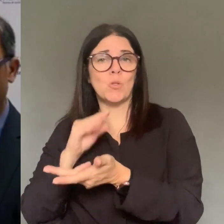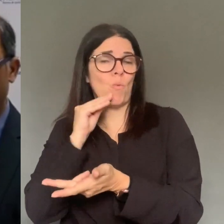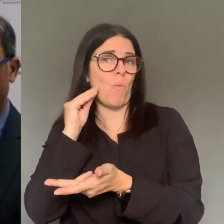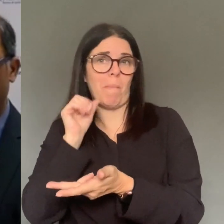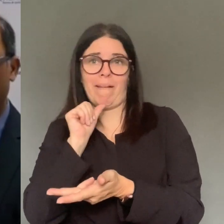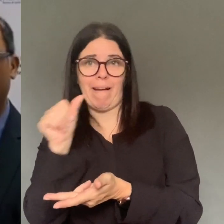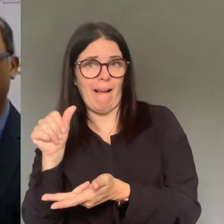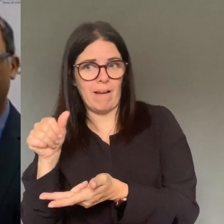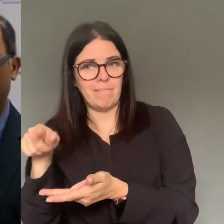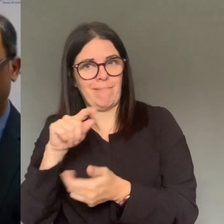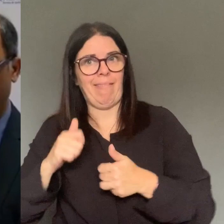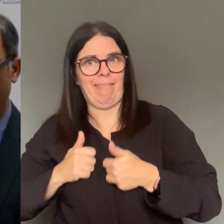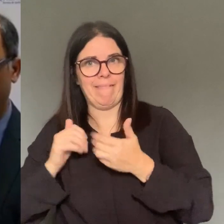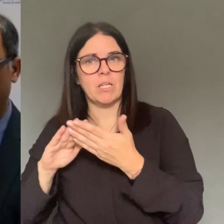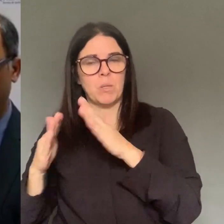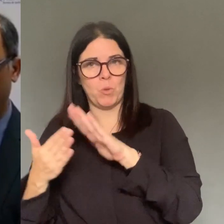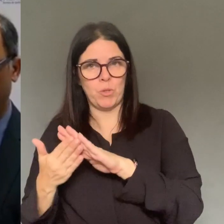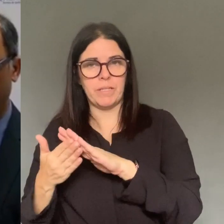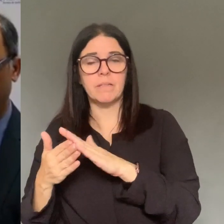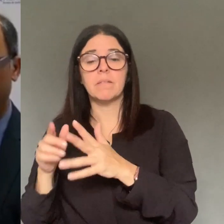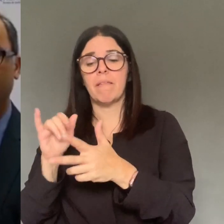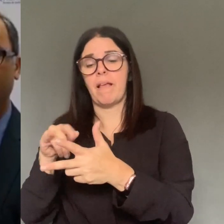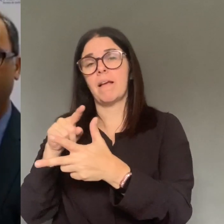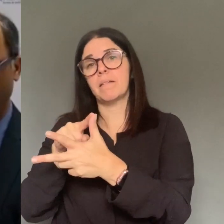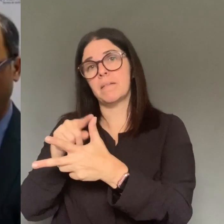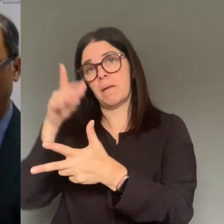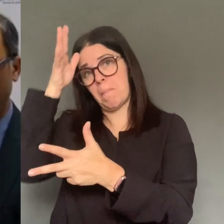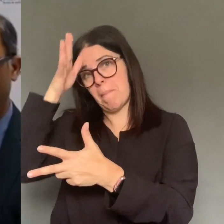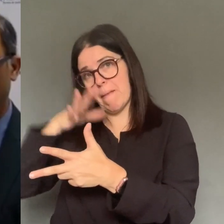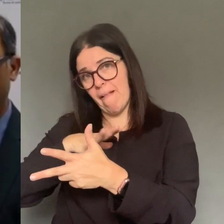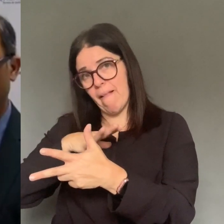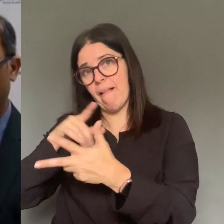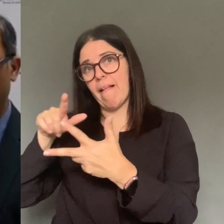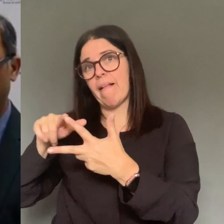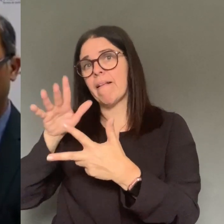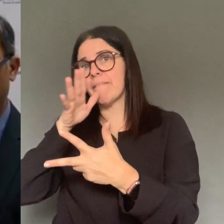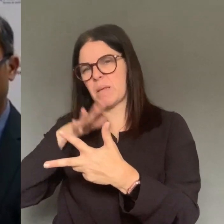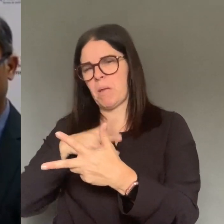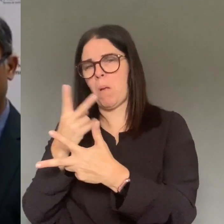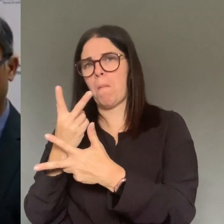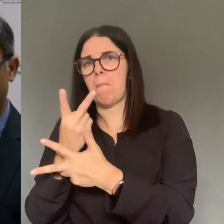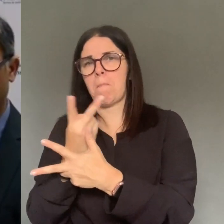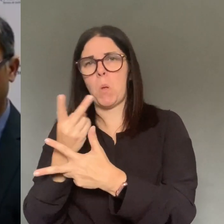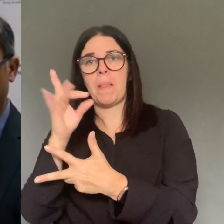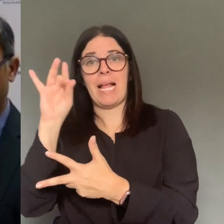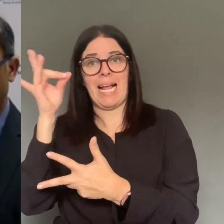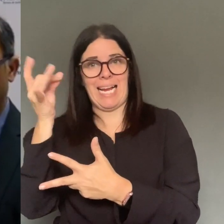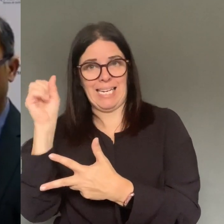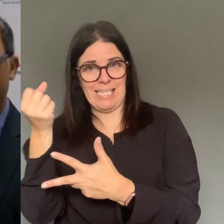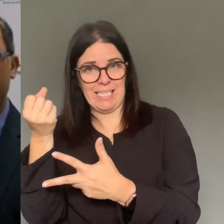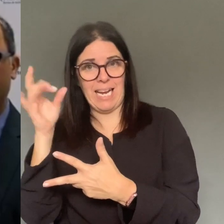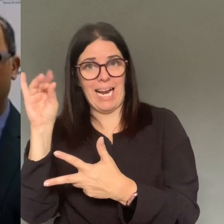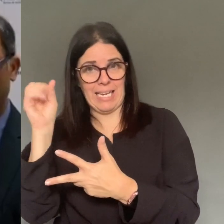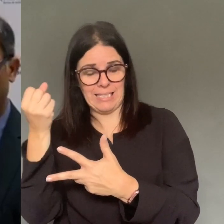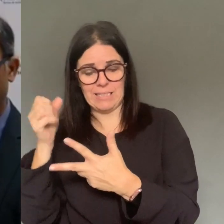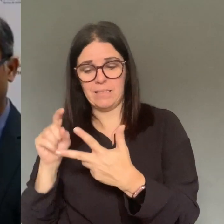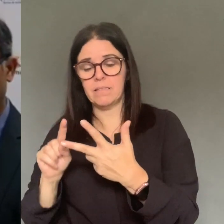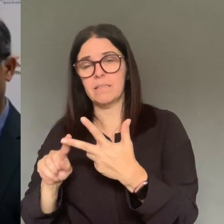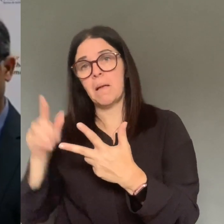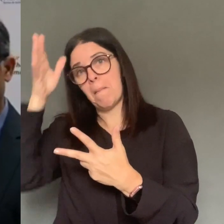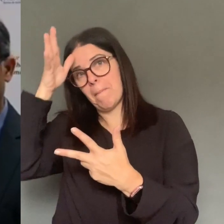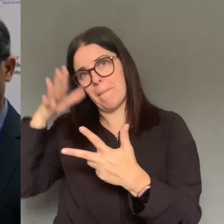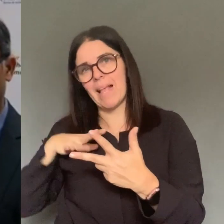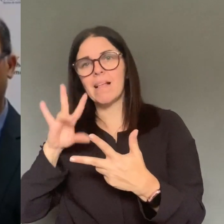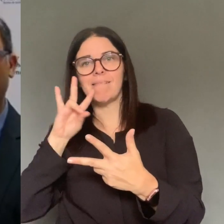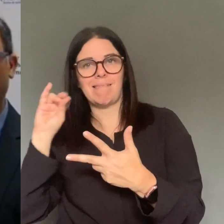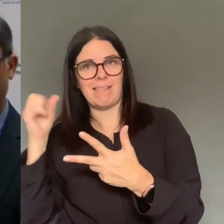increase in the number of confirmed cases of COVID-19 in our region, bringing our total to 408 cases. In addition, the 3 additional deaths